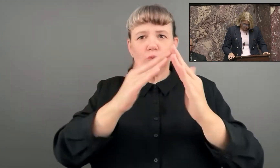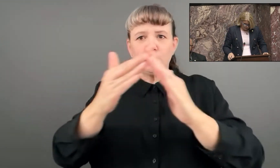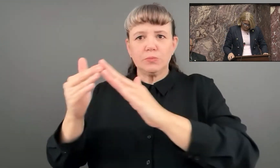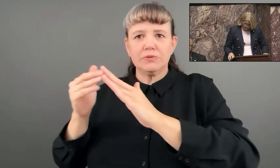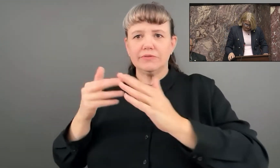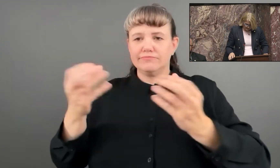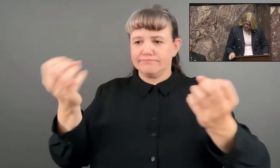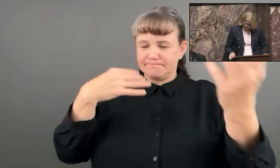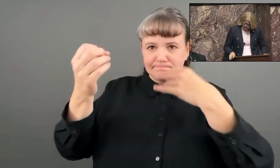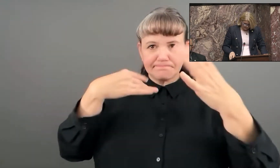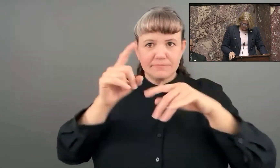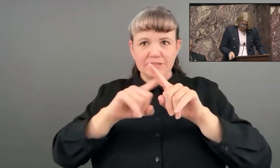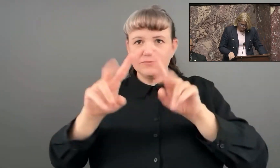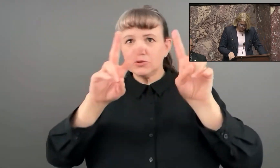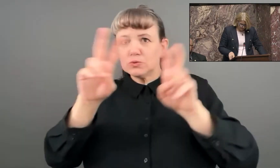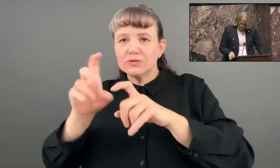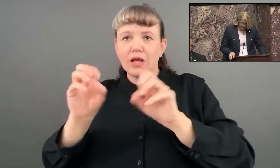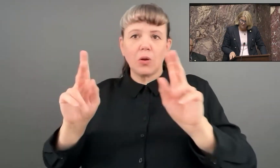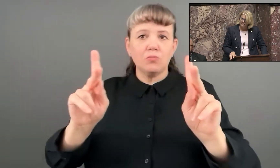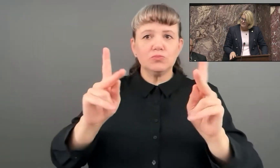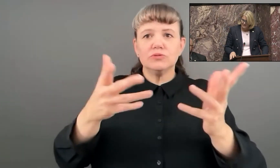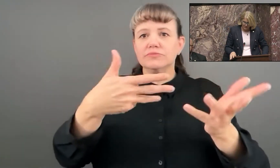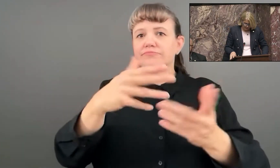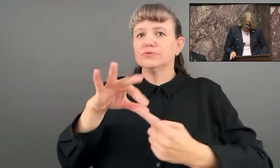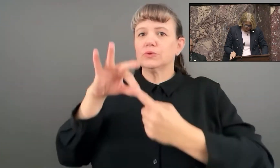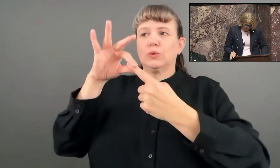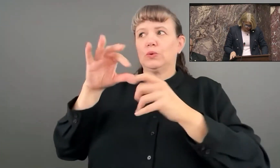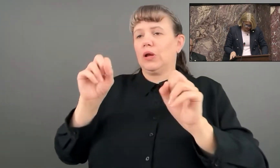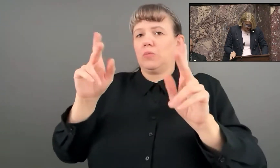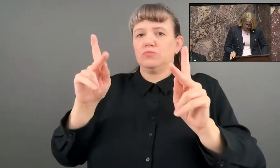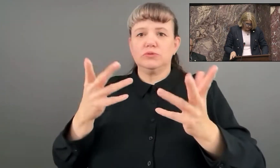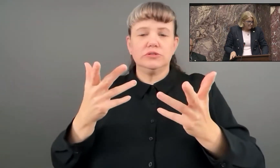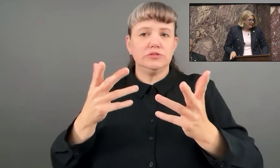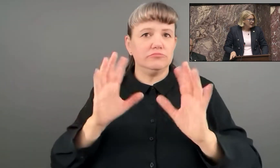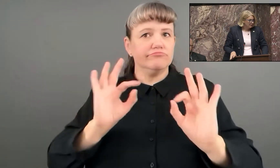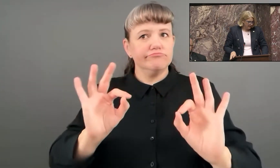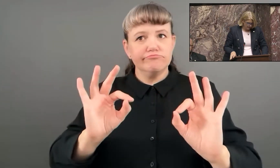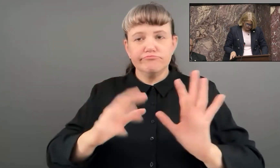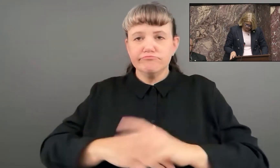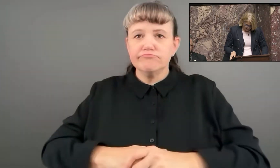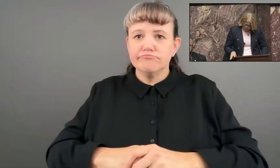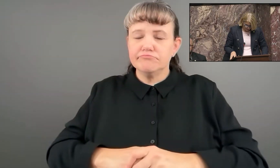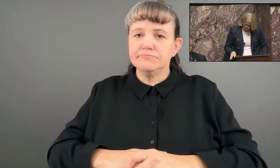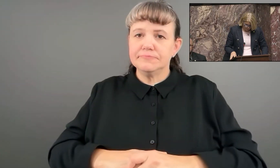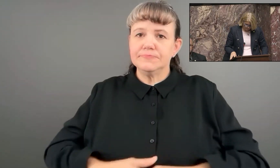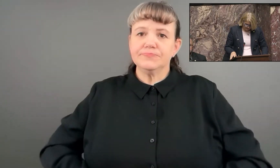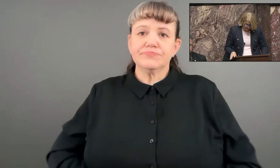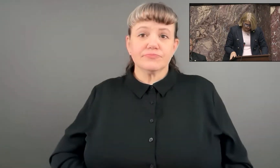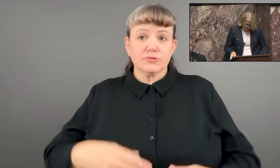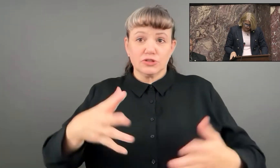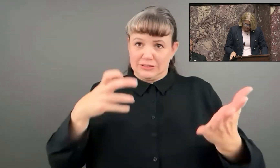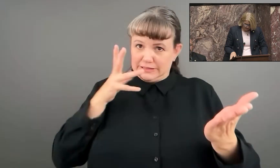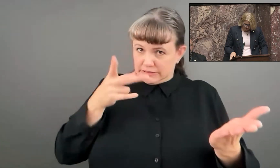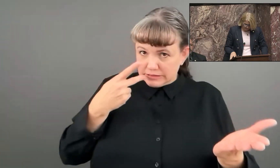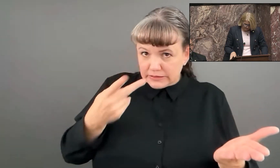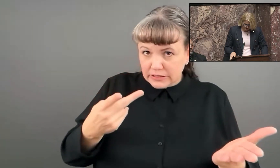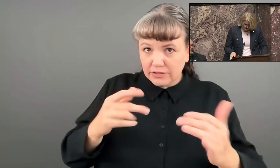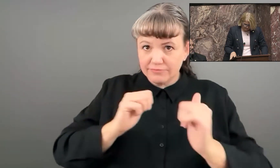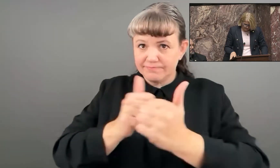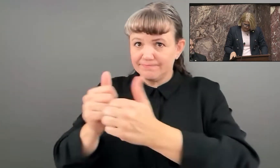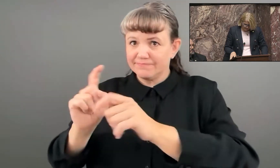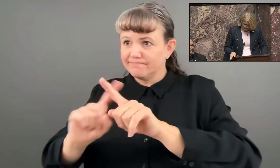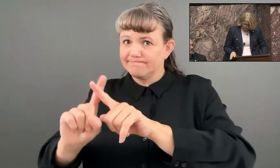committee heard repeatedly that the people of this province are facing challenges in many areas, including affordability, healthcare,